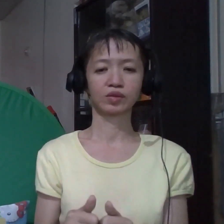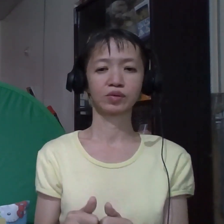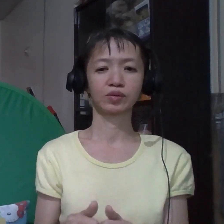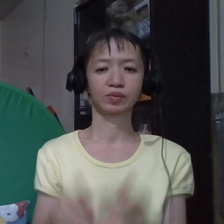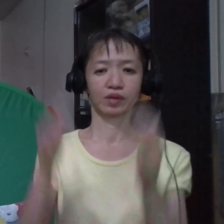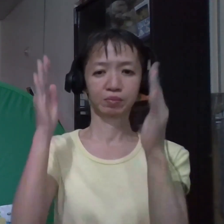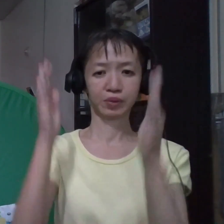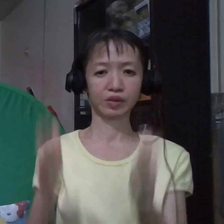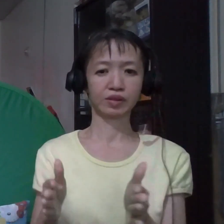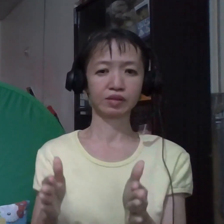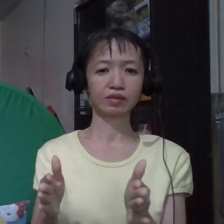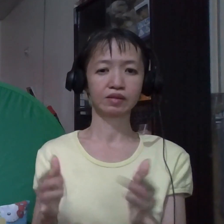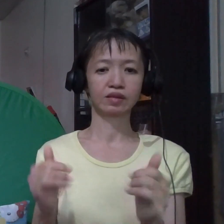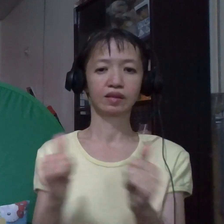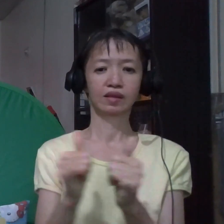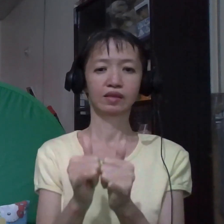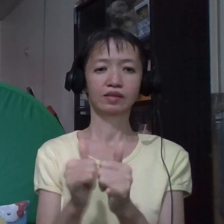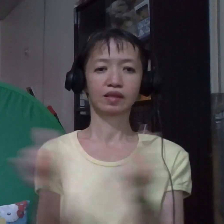So person, saram.